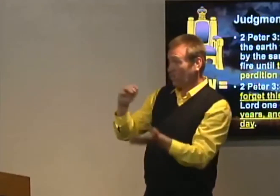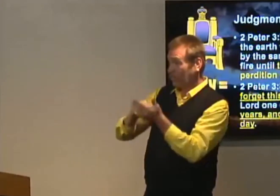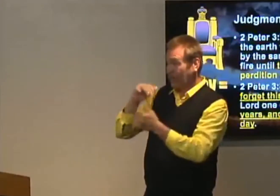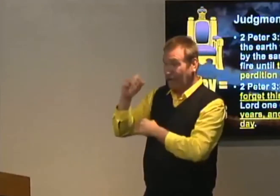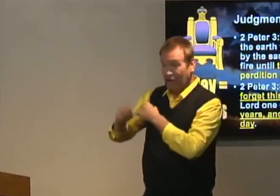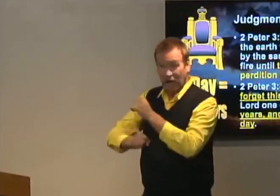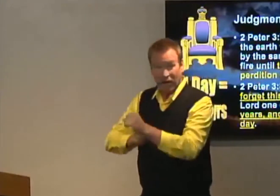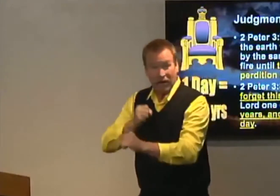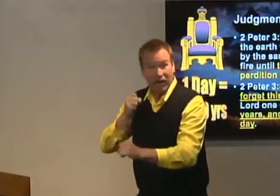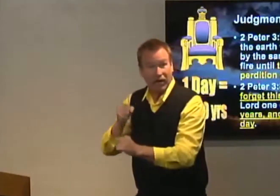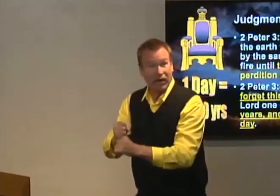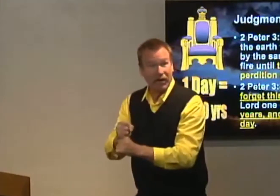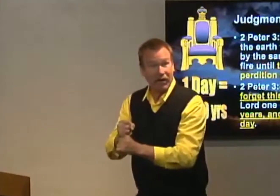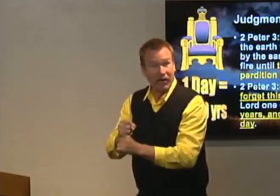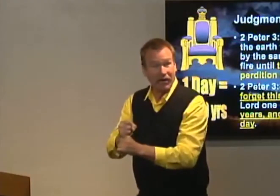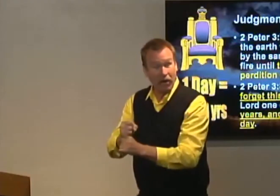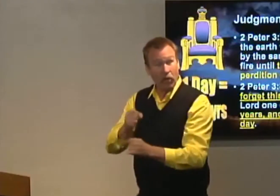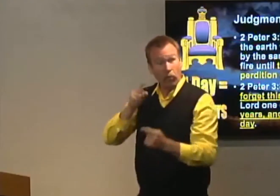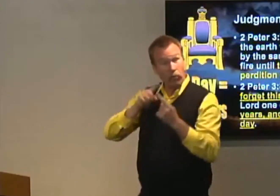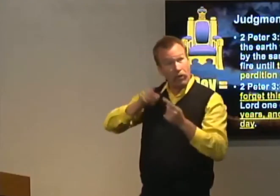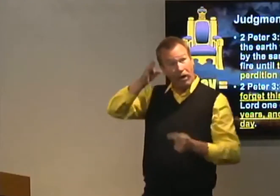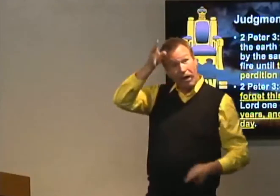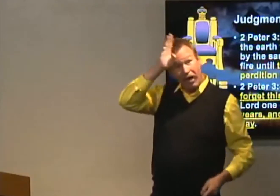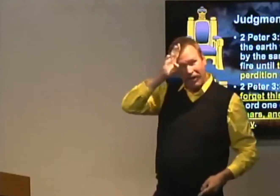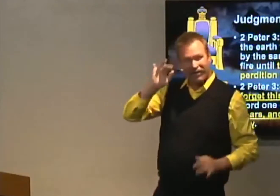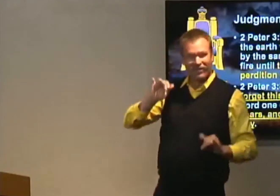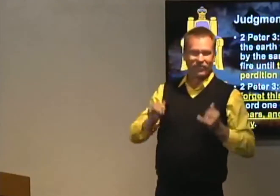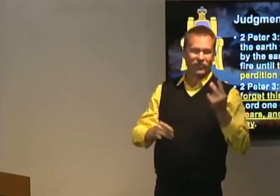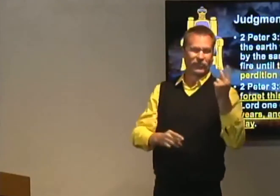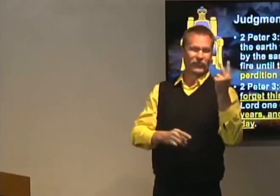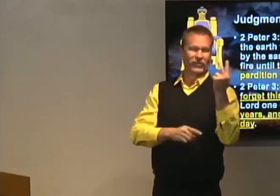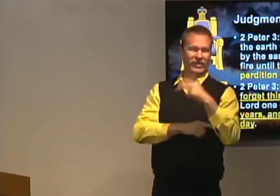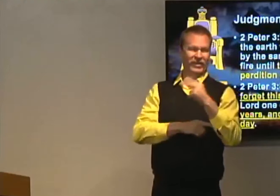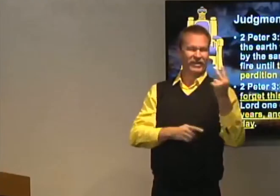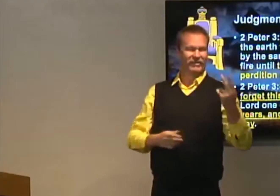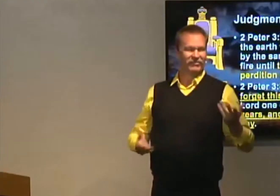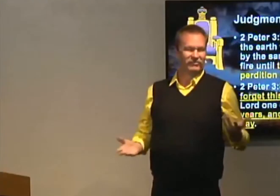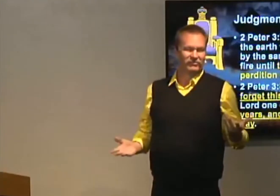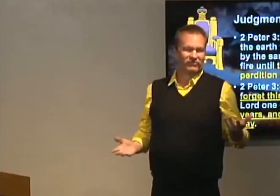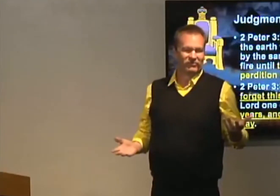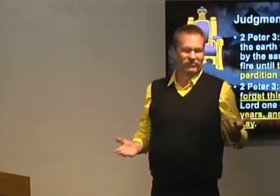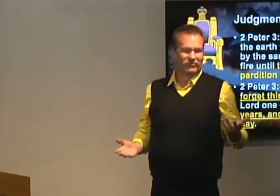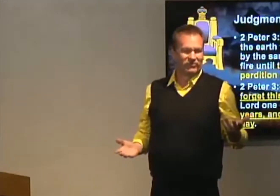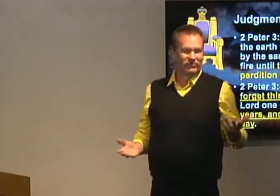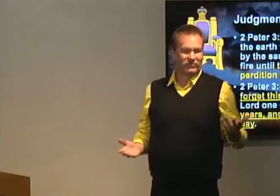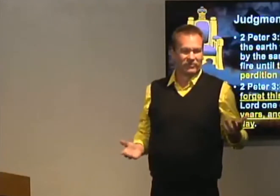people. And, you know, we say 2,000 years, but to God that could be like 2 days.